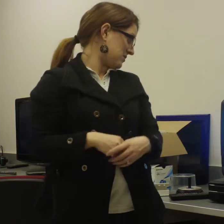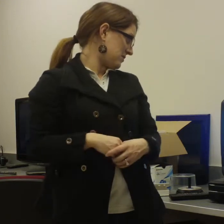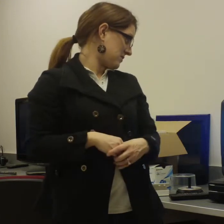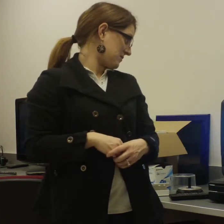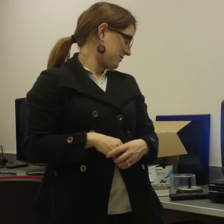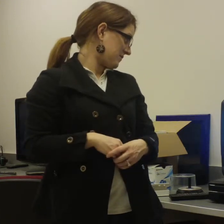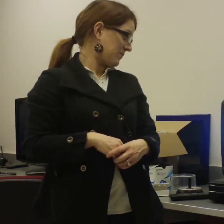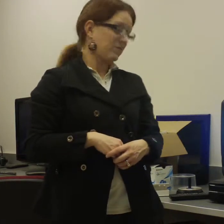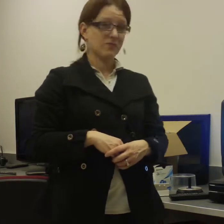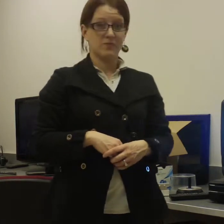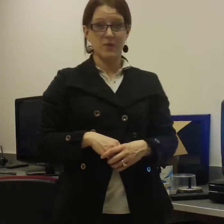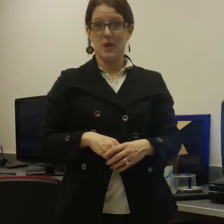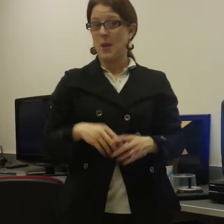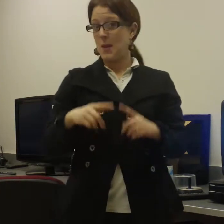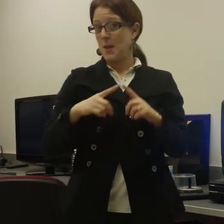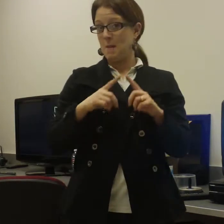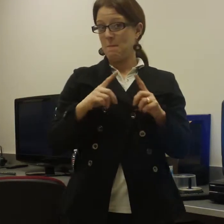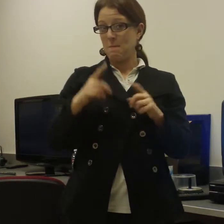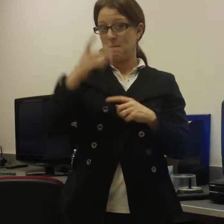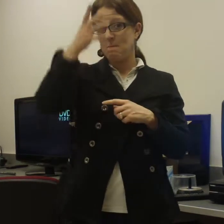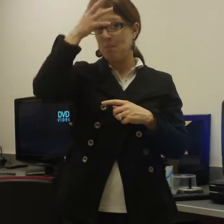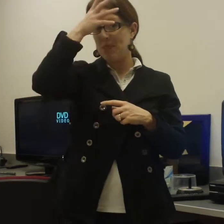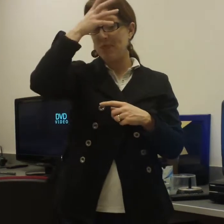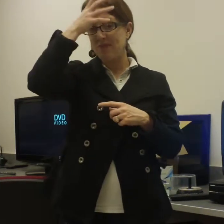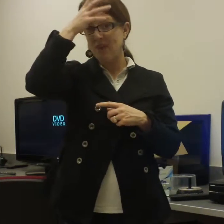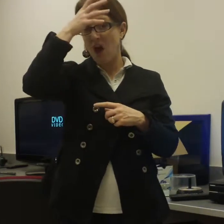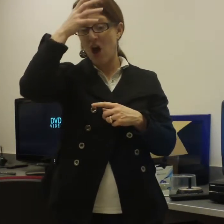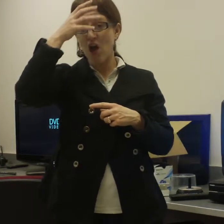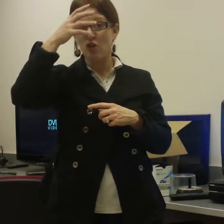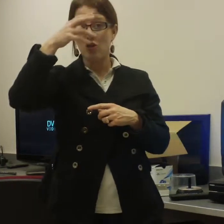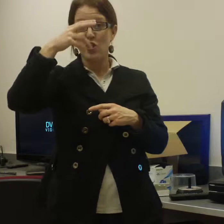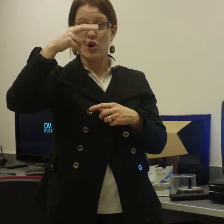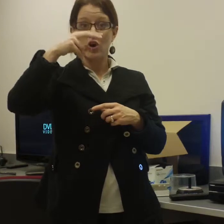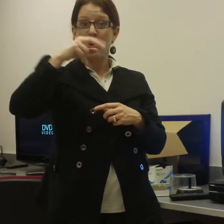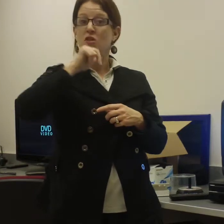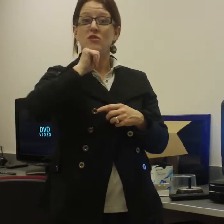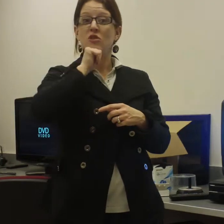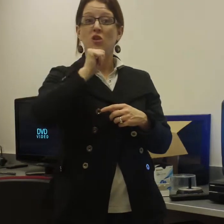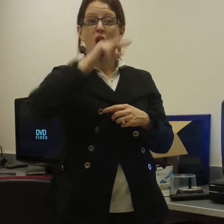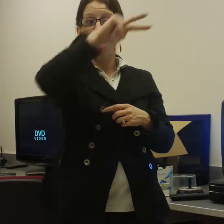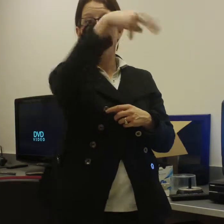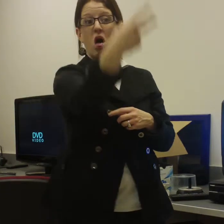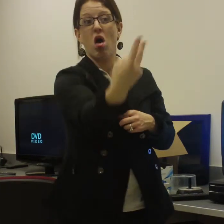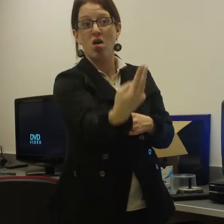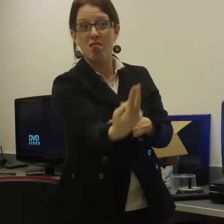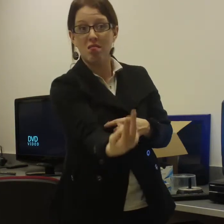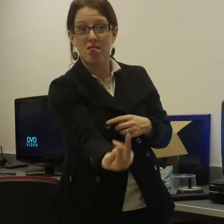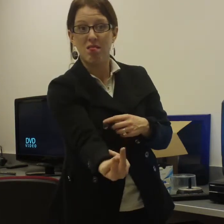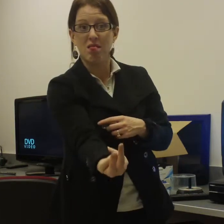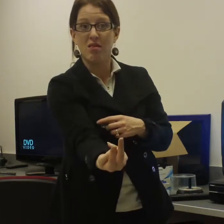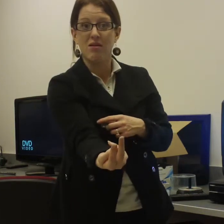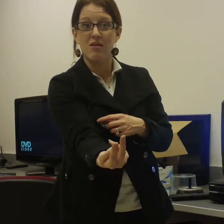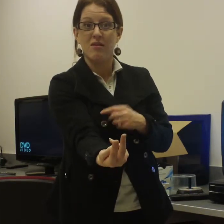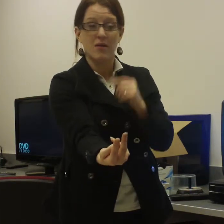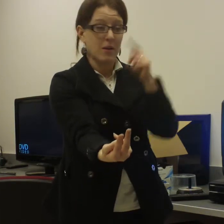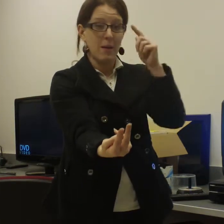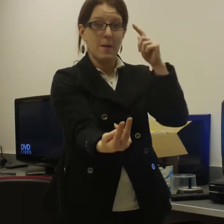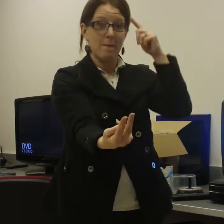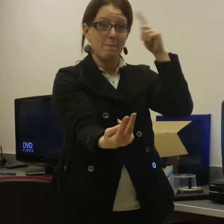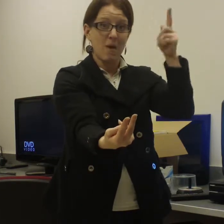Yes. Okay, the father was able to stay afloat and yell for help. The boy, on the other hand, was not able to stay afloat and ended